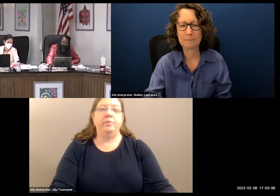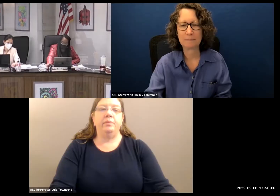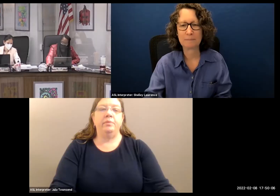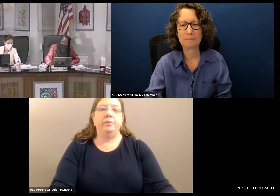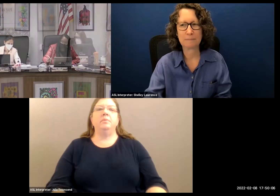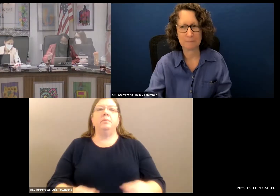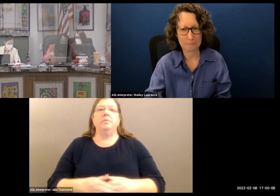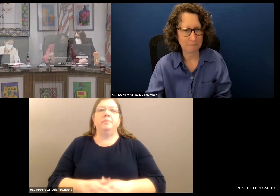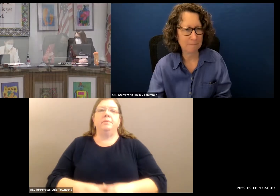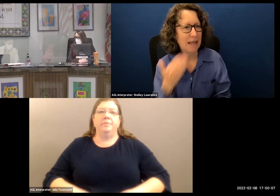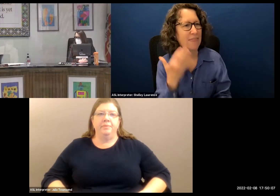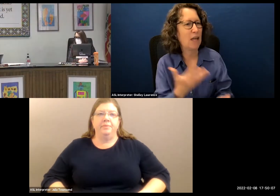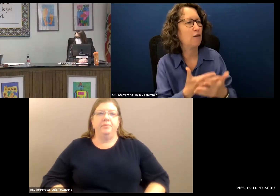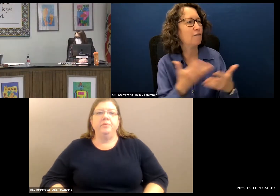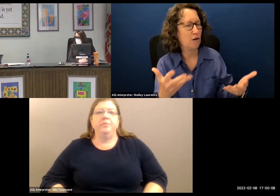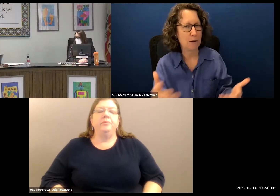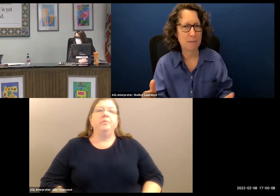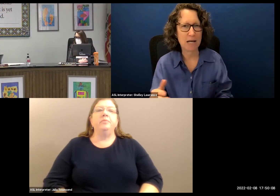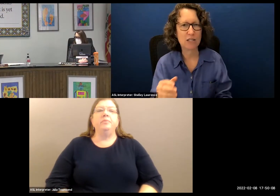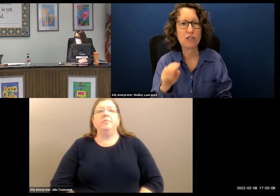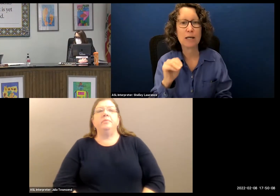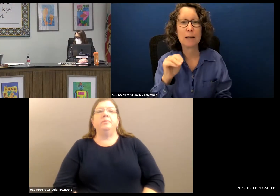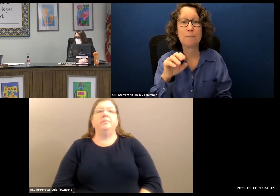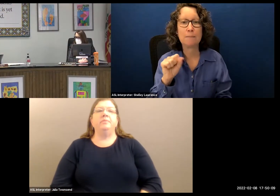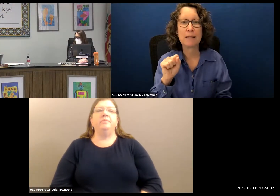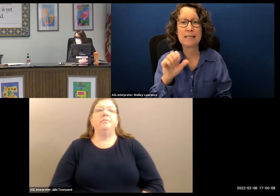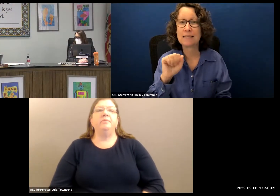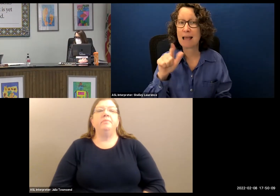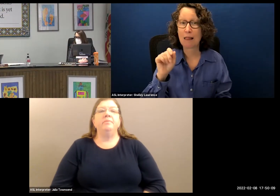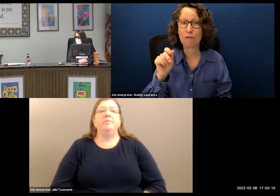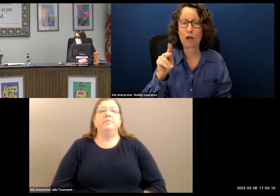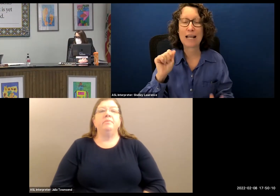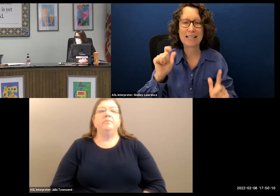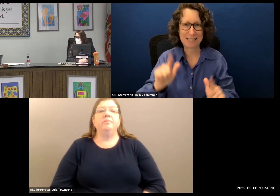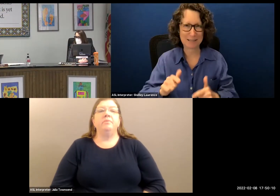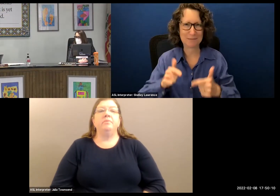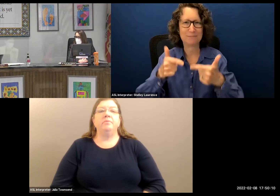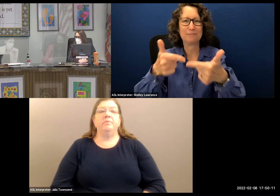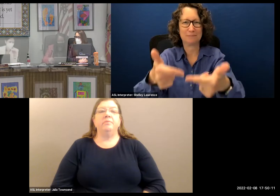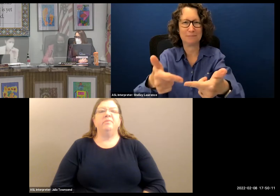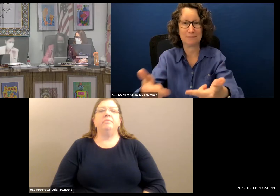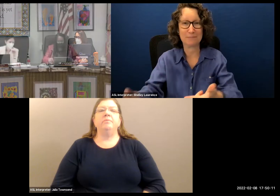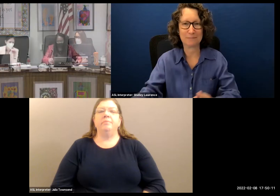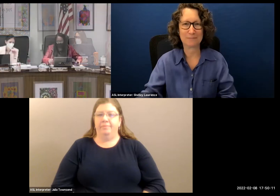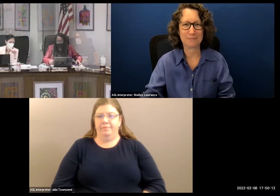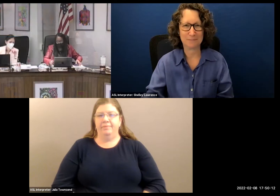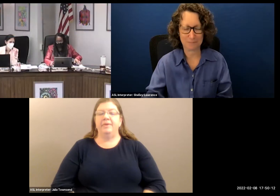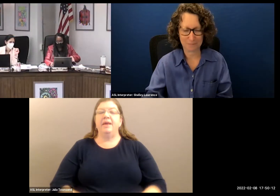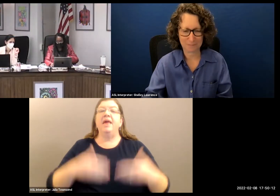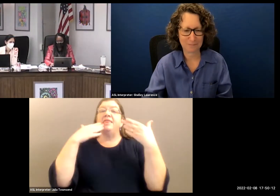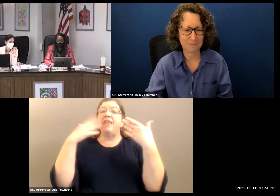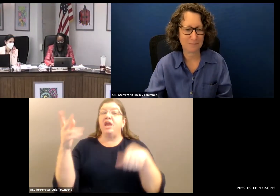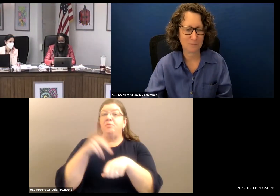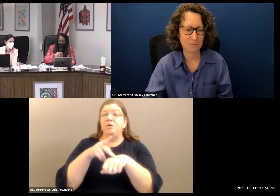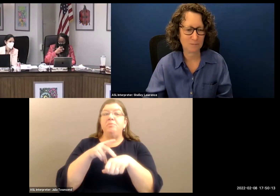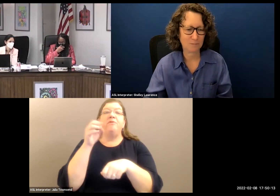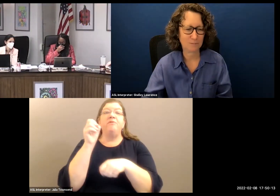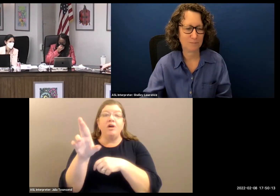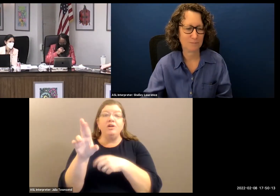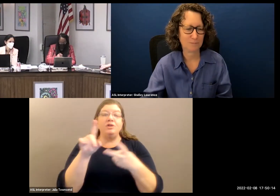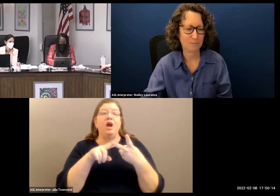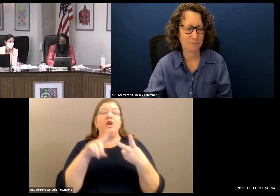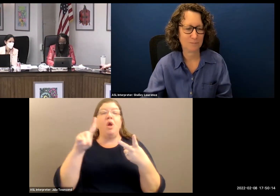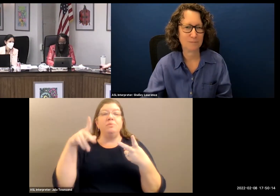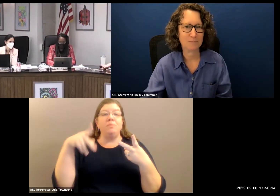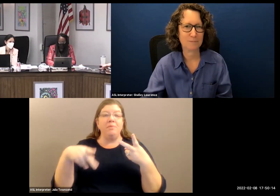Certainly. Thank you very much. Ms. Alvarez? Thank you to Principal Foster. Thank you to Dos Pueblos High